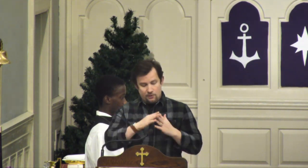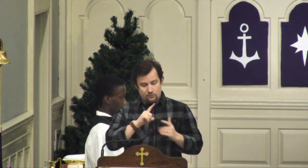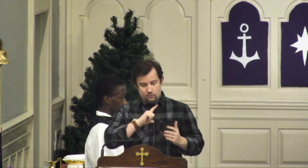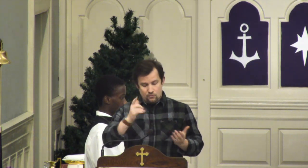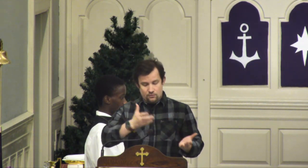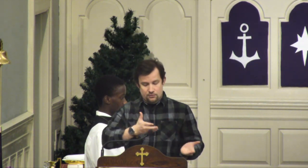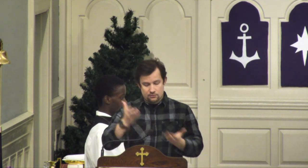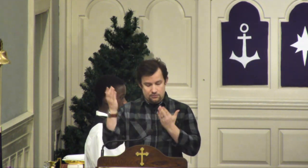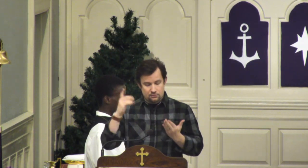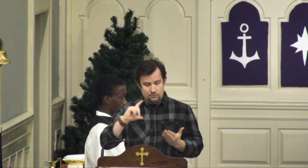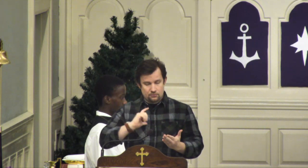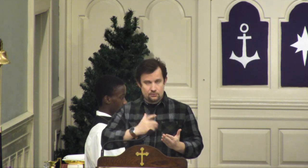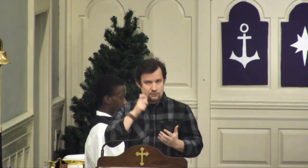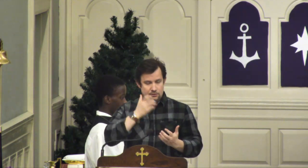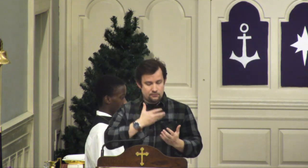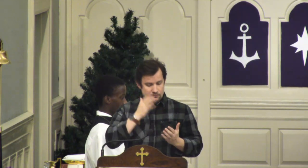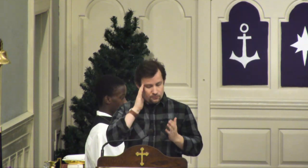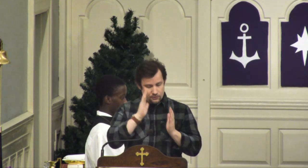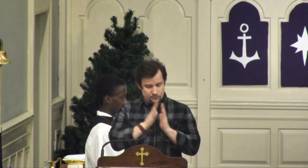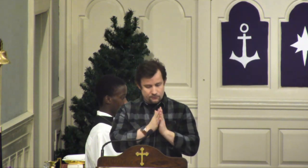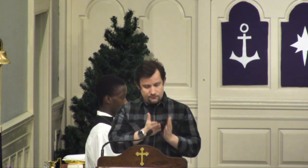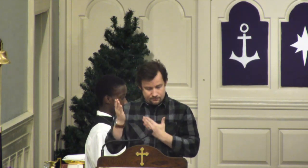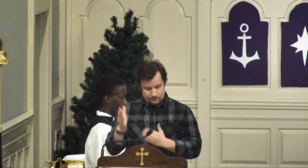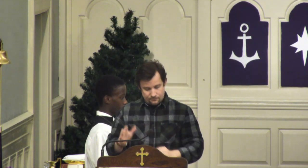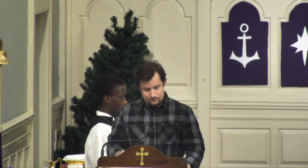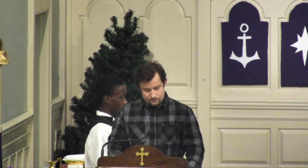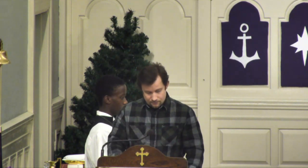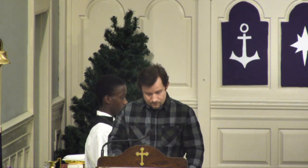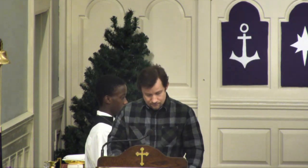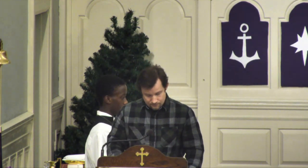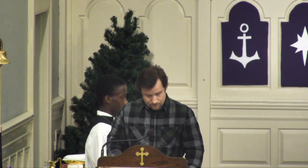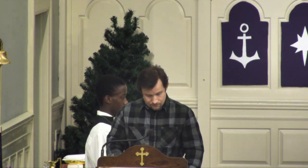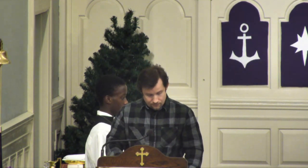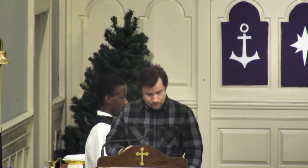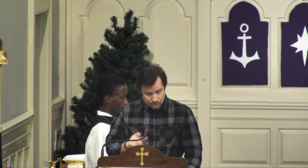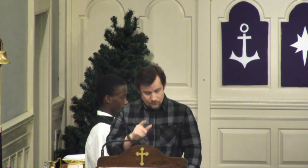we pray to the Lord. Lord, hear our prayer.